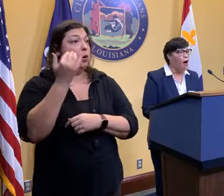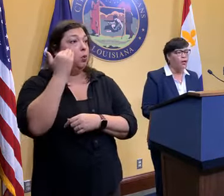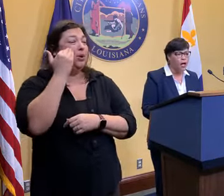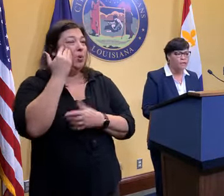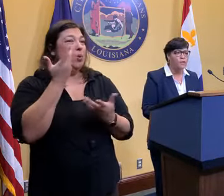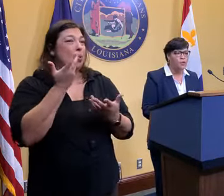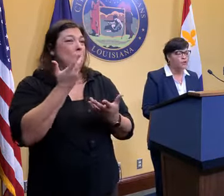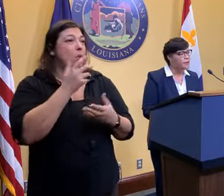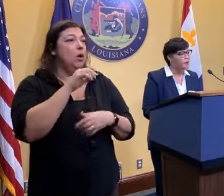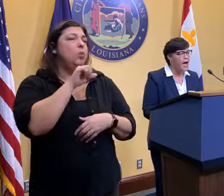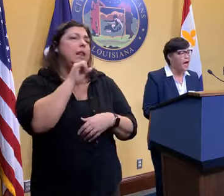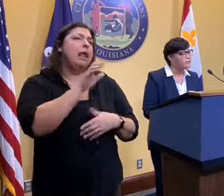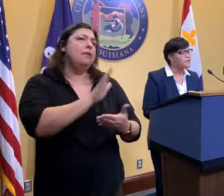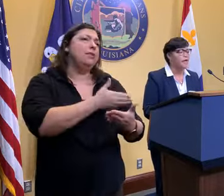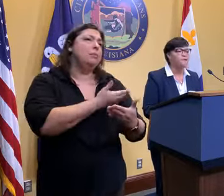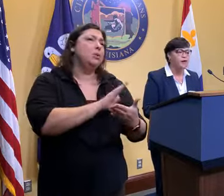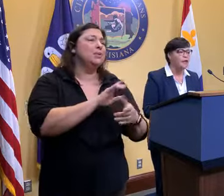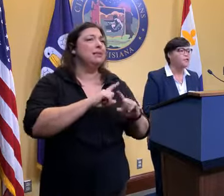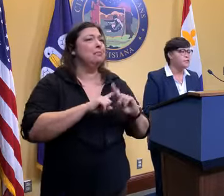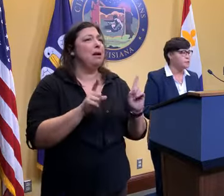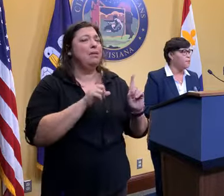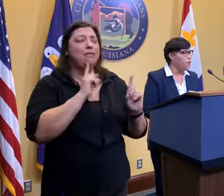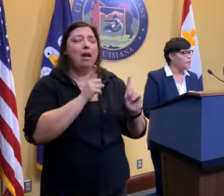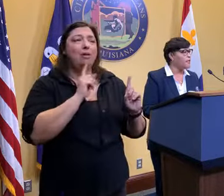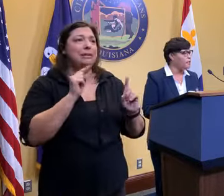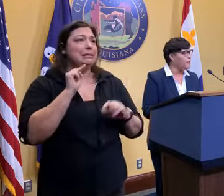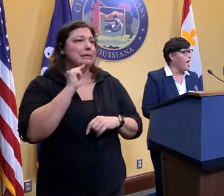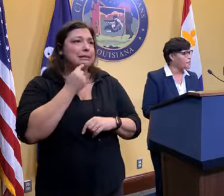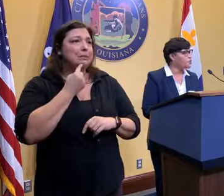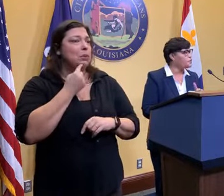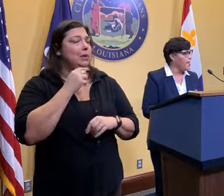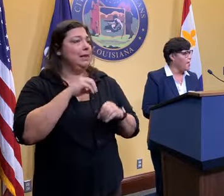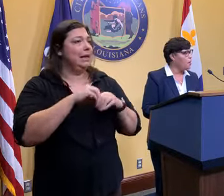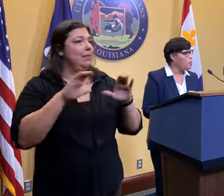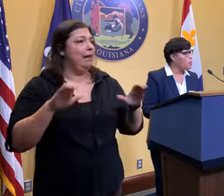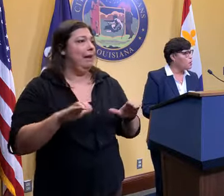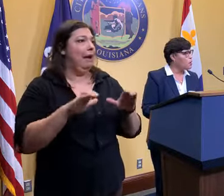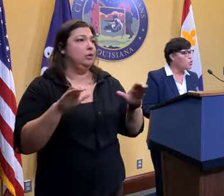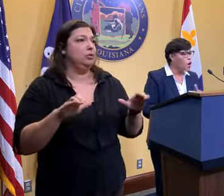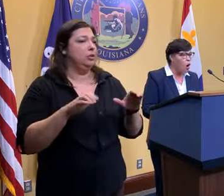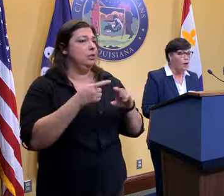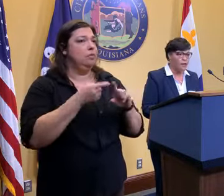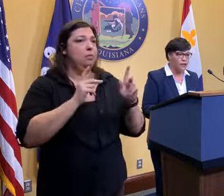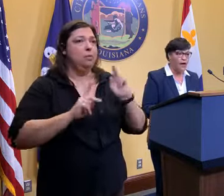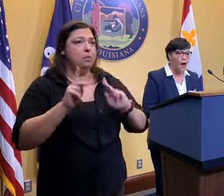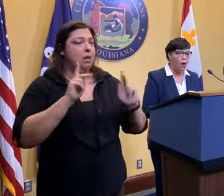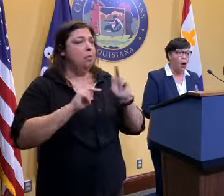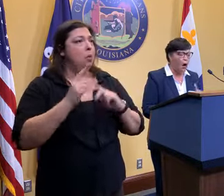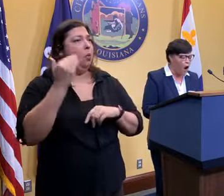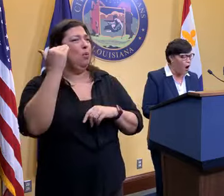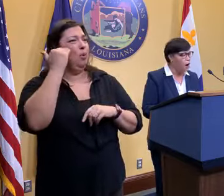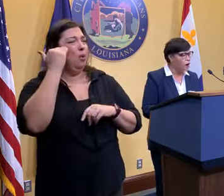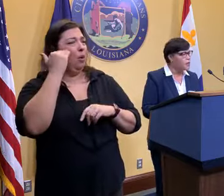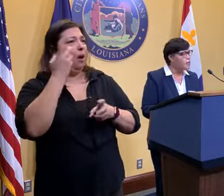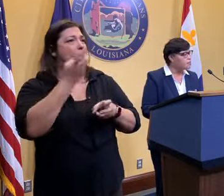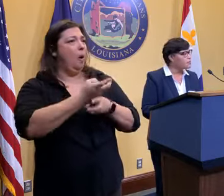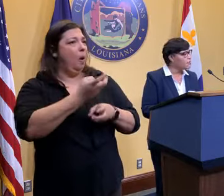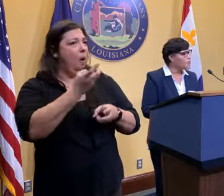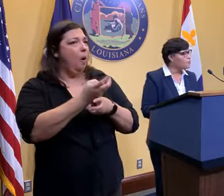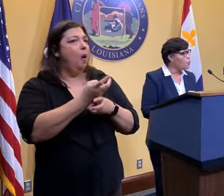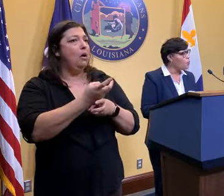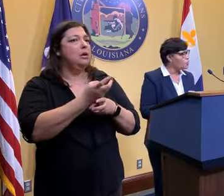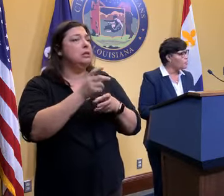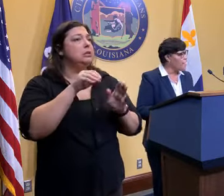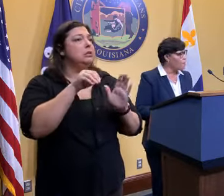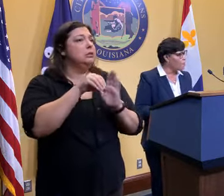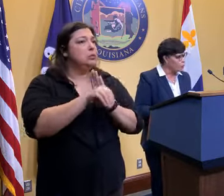all love the music, but I have to say, very disappointed in the actions there. knowingly how hard the city